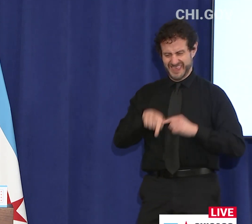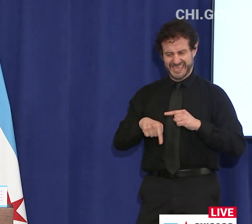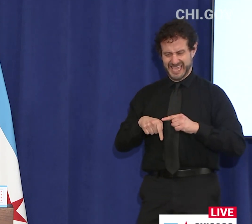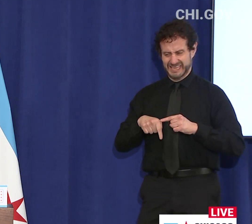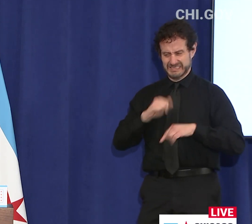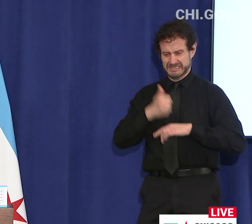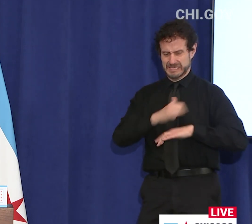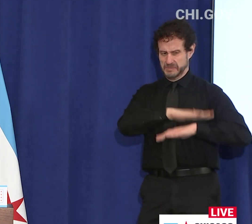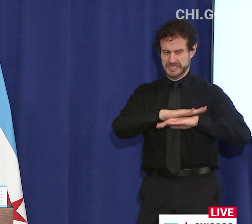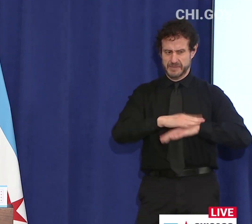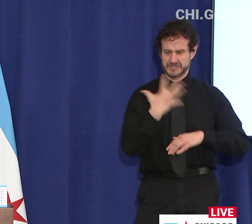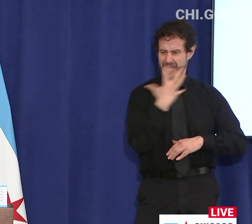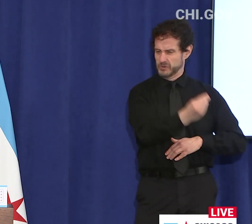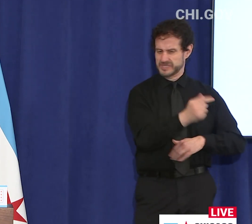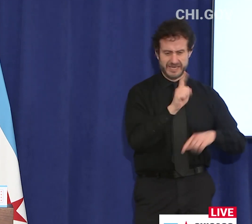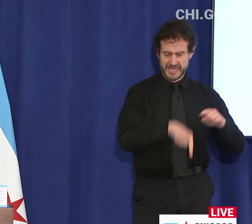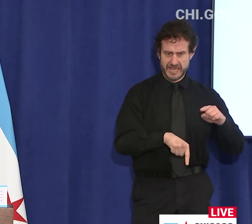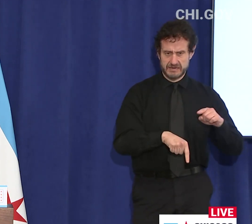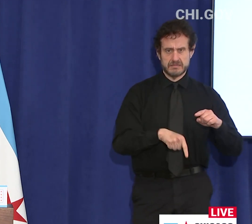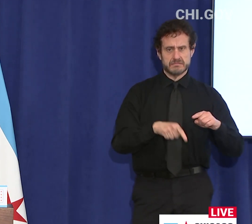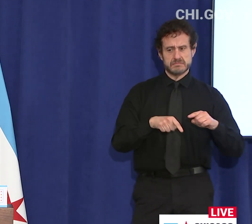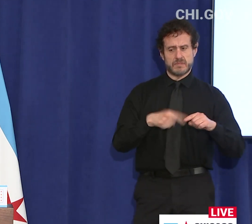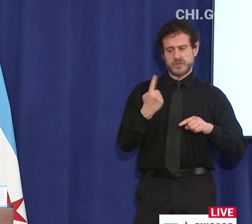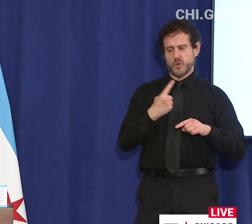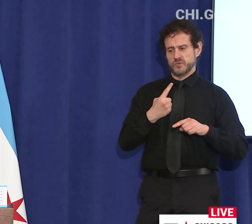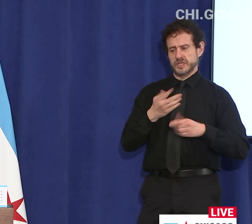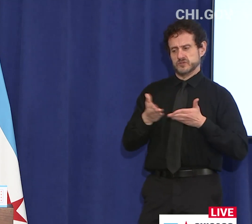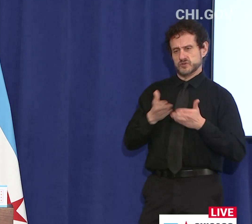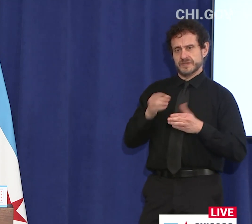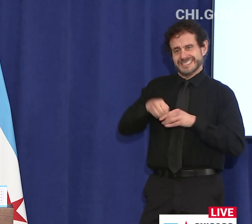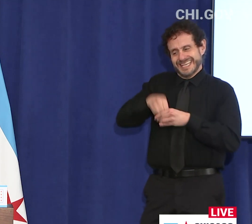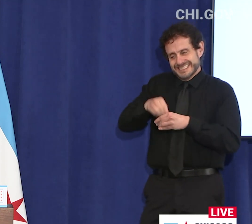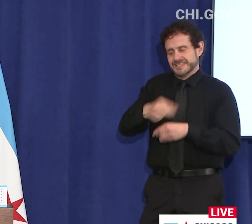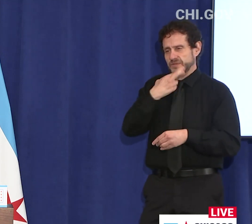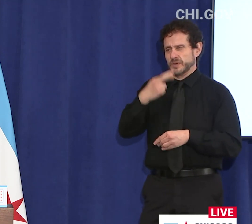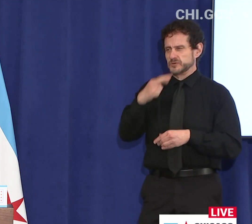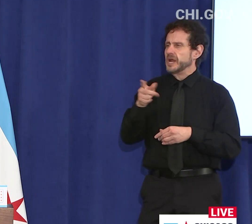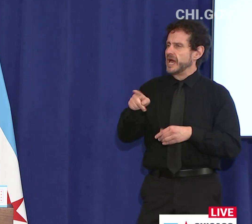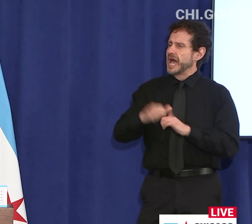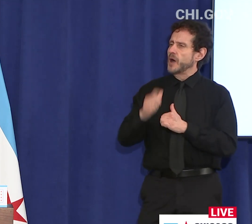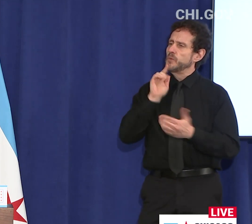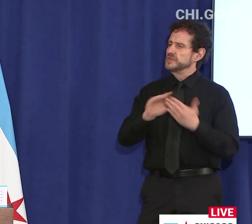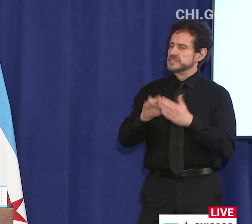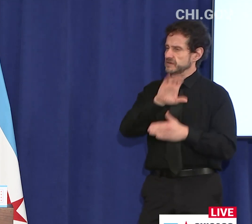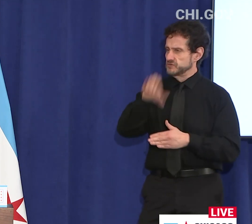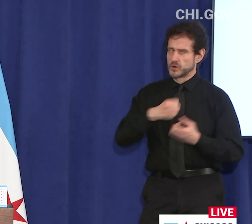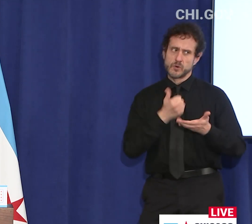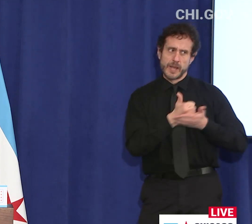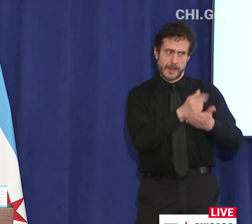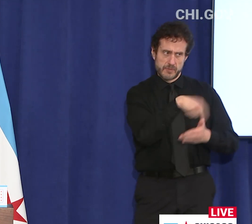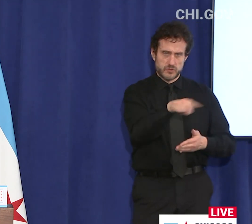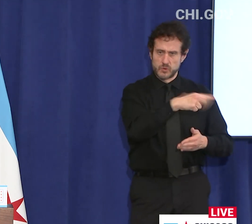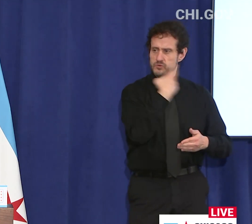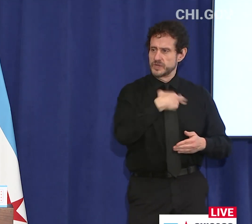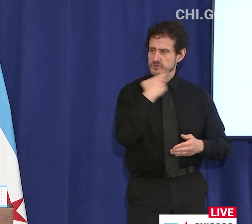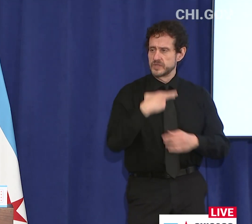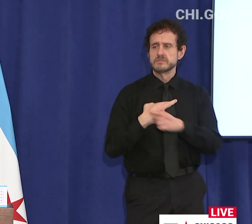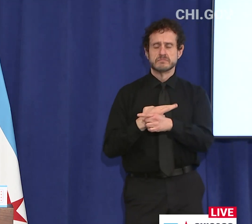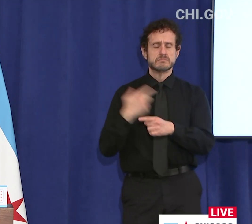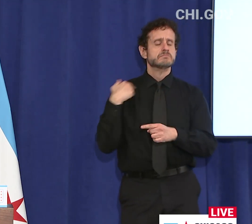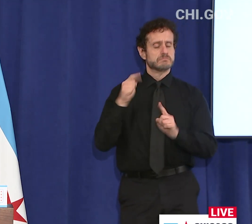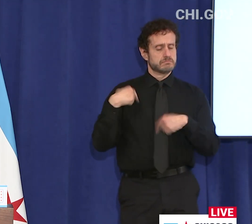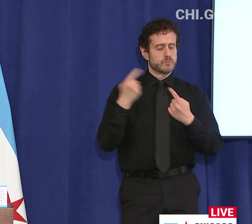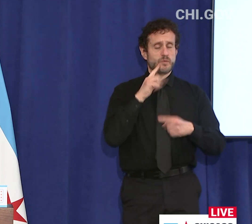seating? How is the city helping them? Well, we are deeply and have been involved with neighborhood chambers of